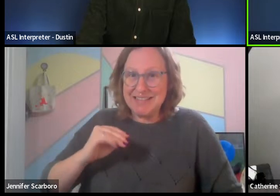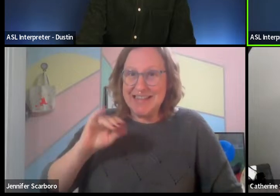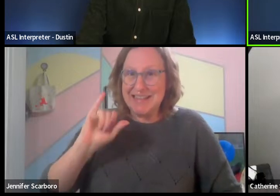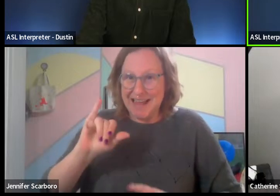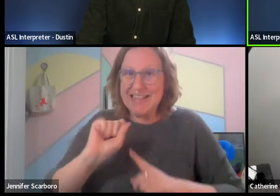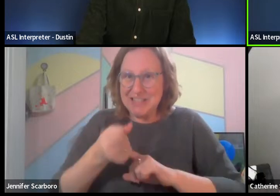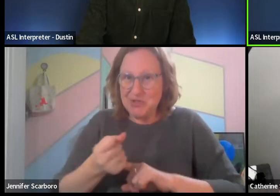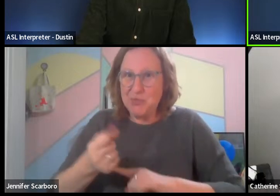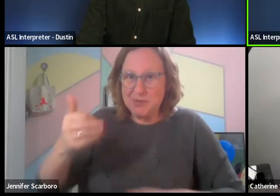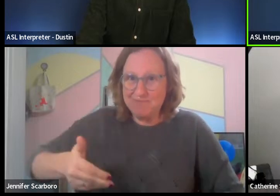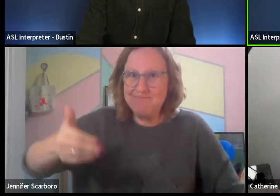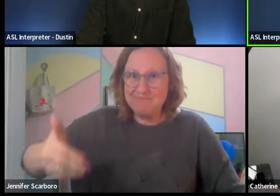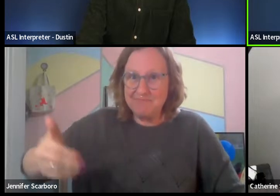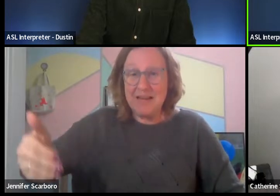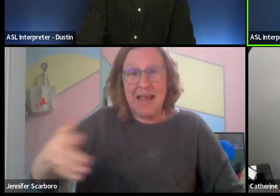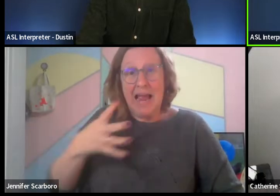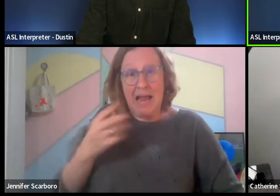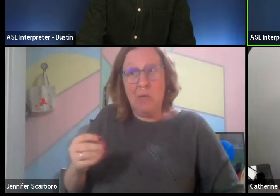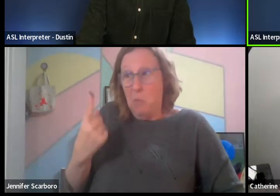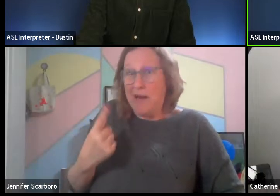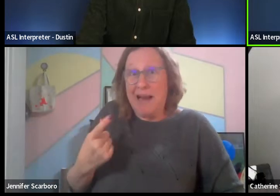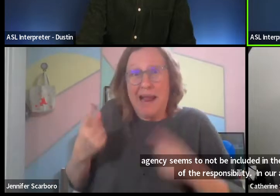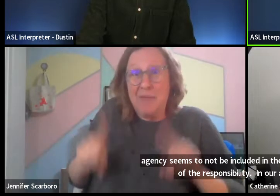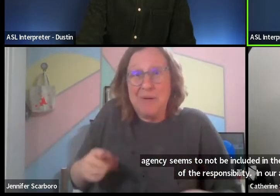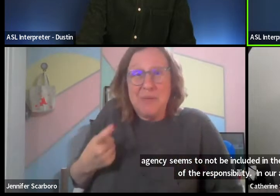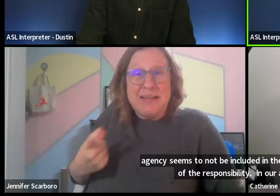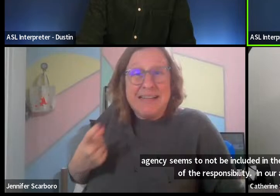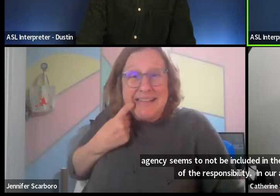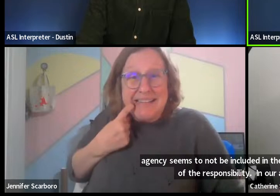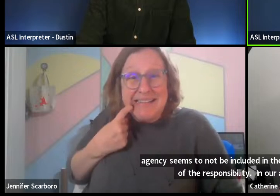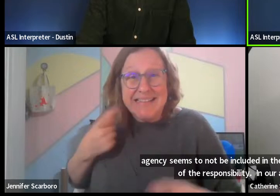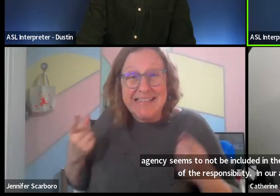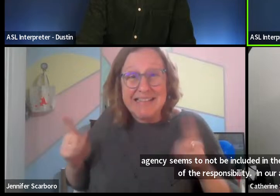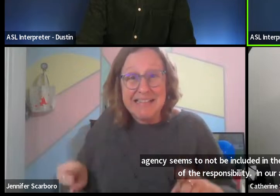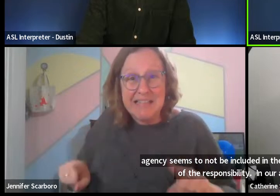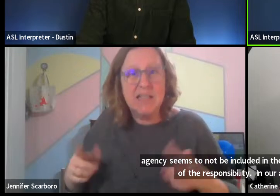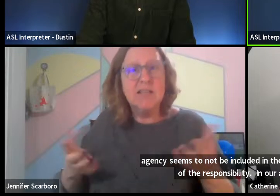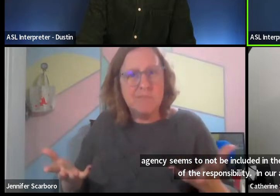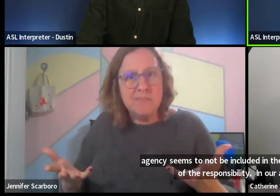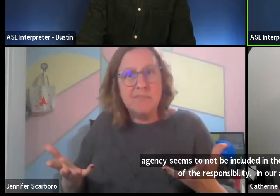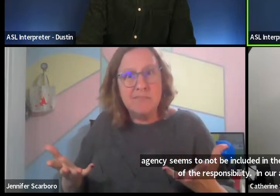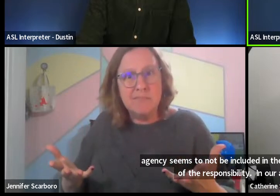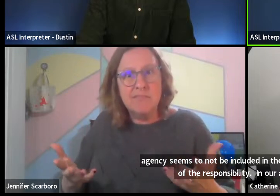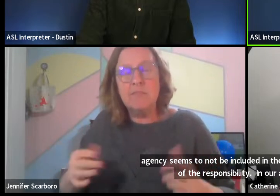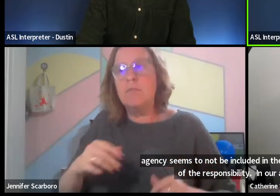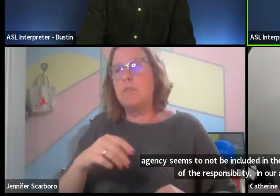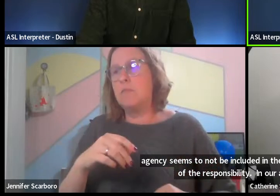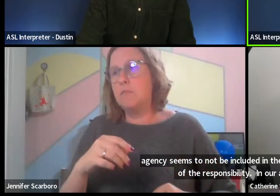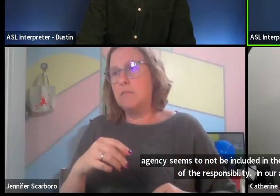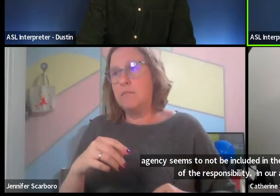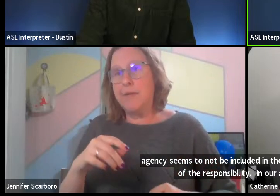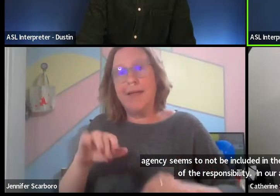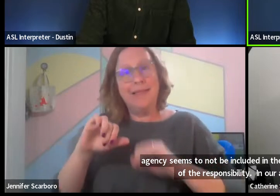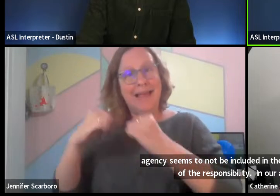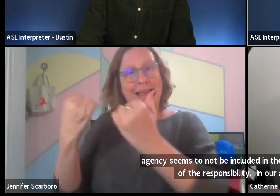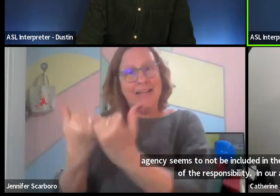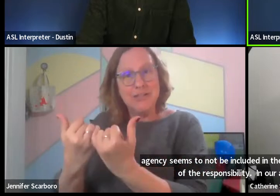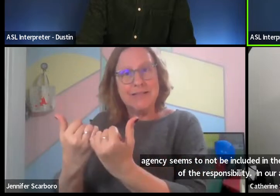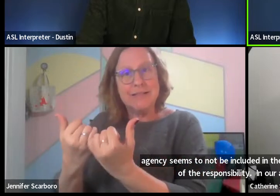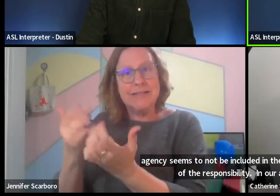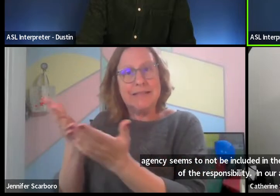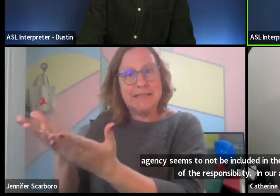we do experience that situation from time to time. And when it happened, one actually happened recently. We did have